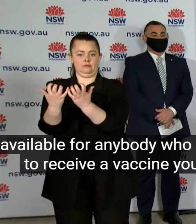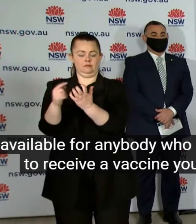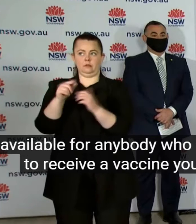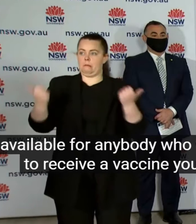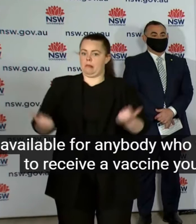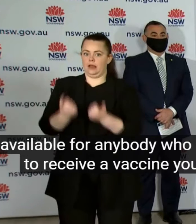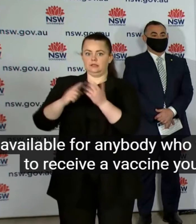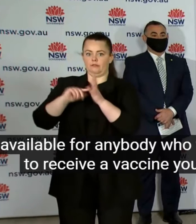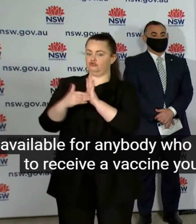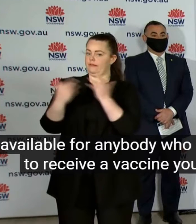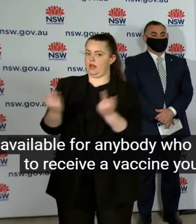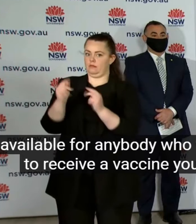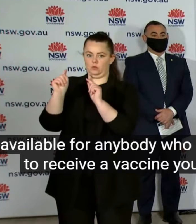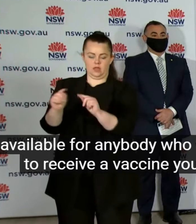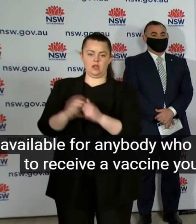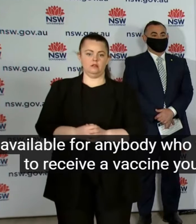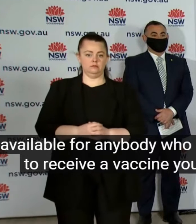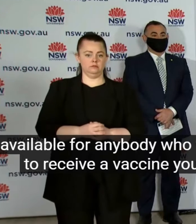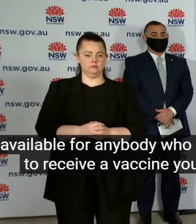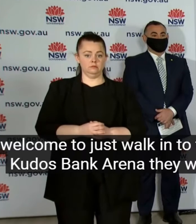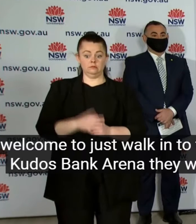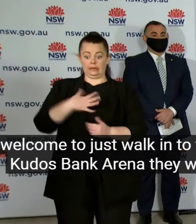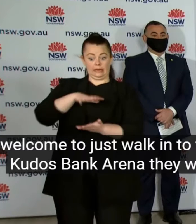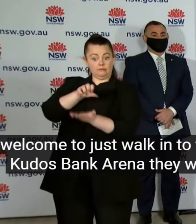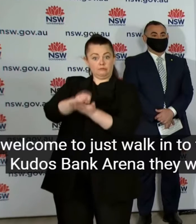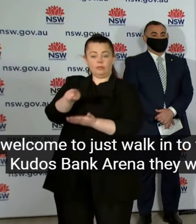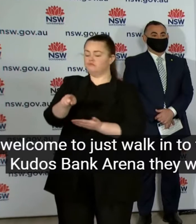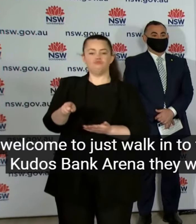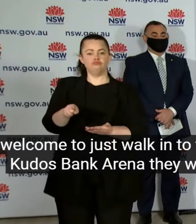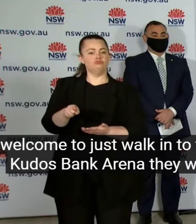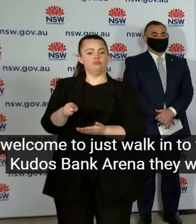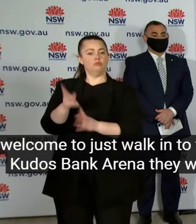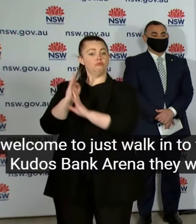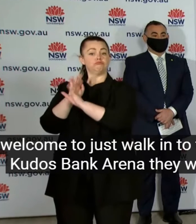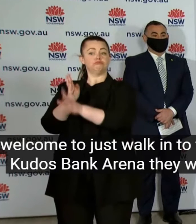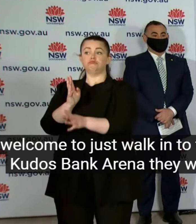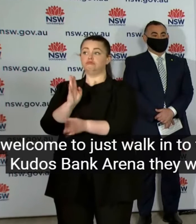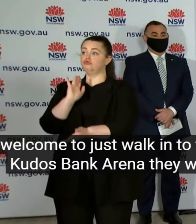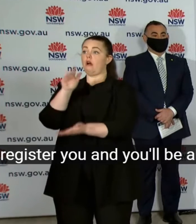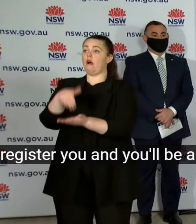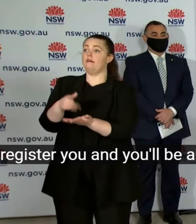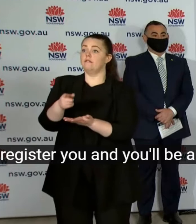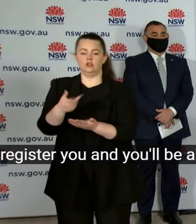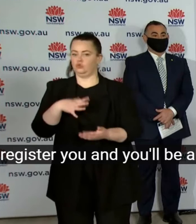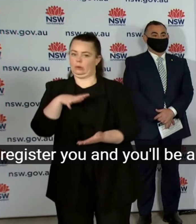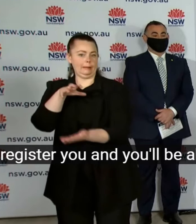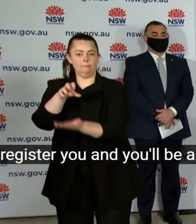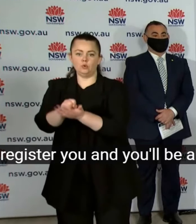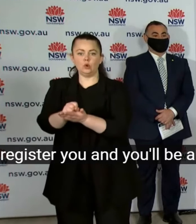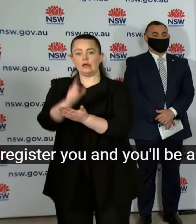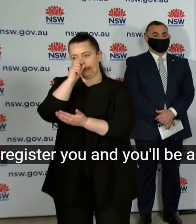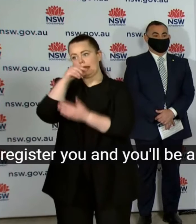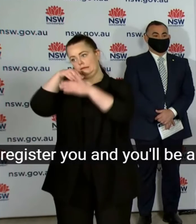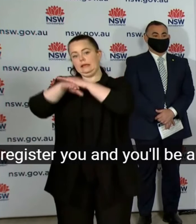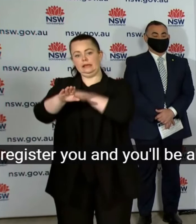vaccine. You're welcome to just walk in to the Kudos Bank Arena. They will register you and you'll be able to get your